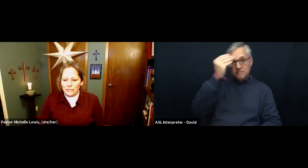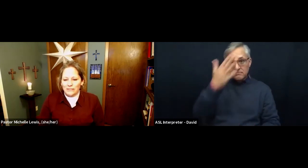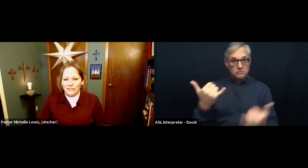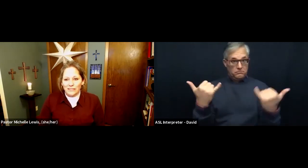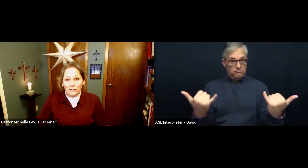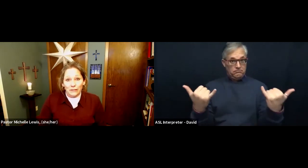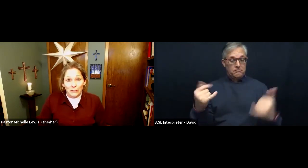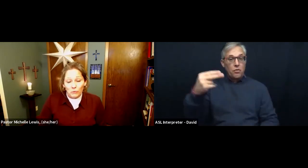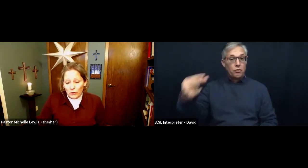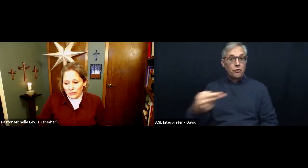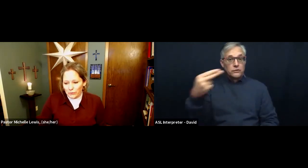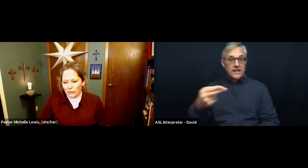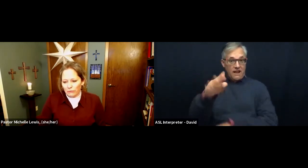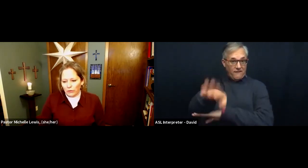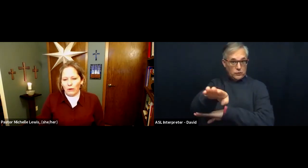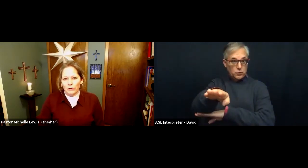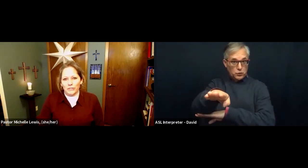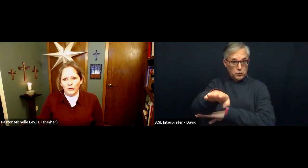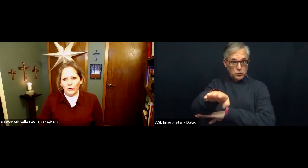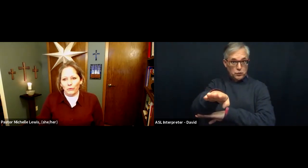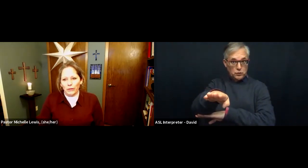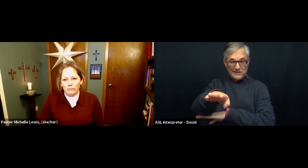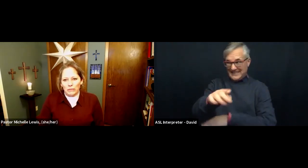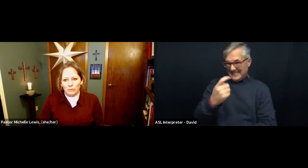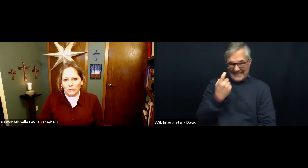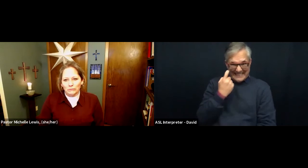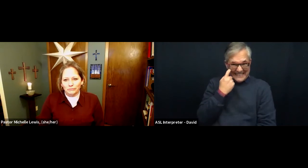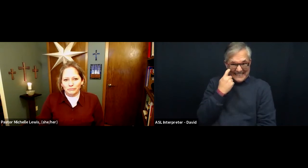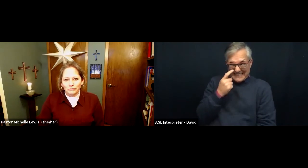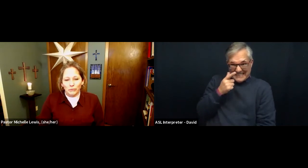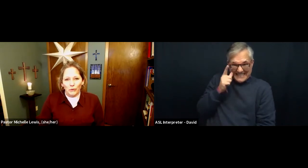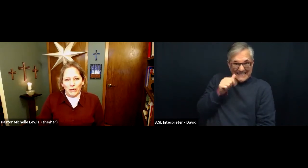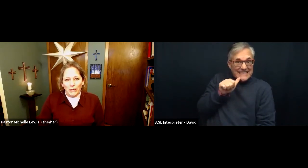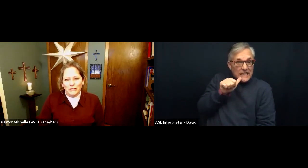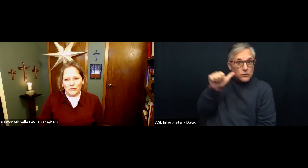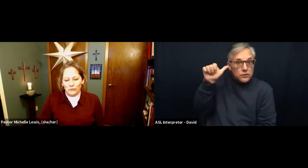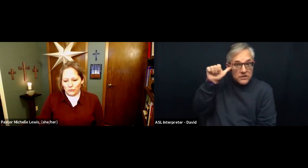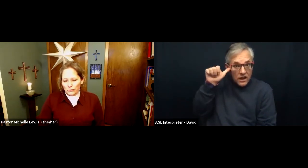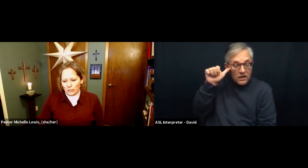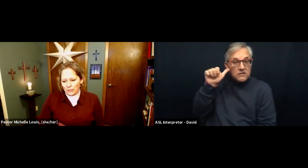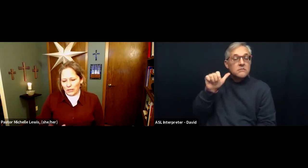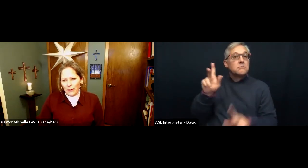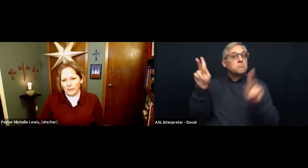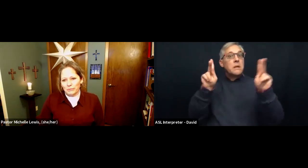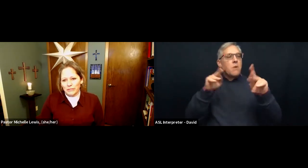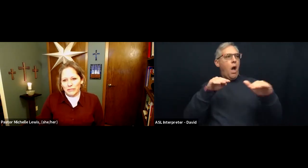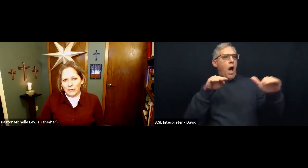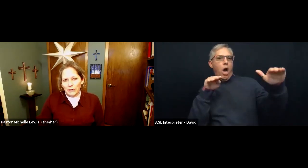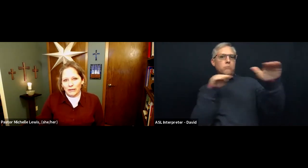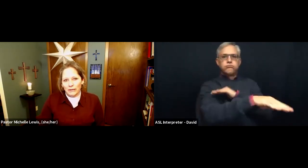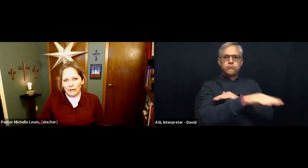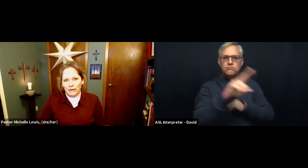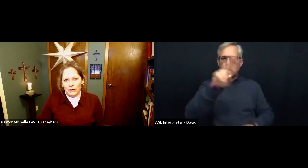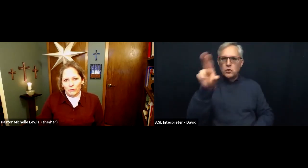It was just a little more than 24 hours ago when people broke into the Capitol